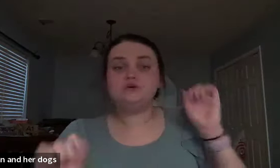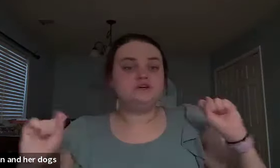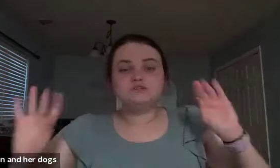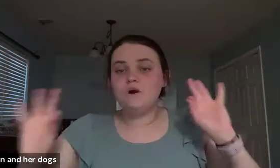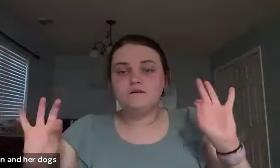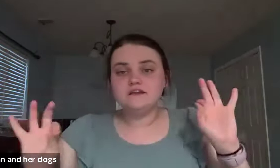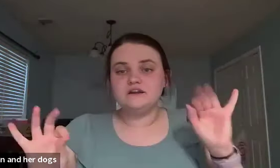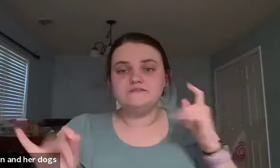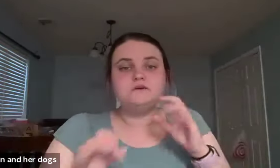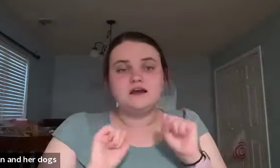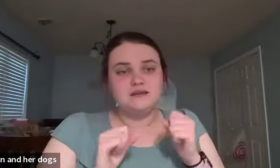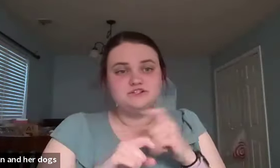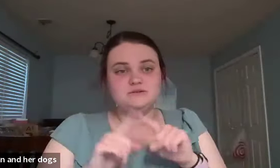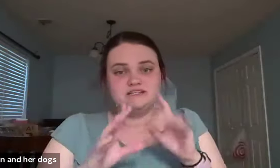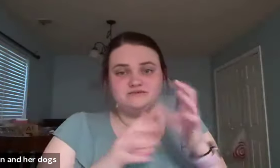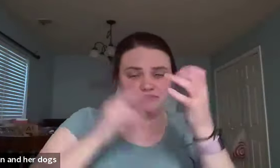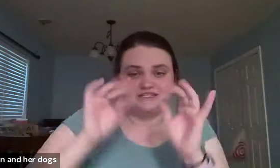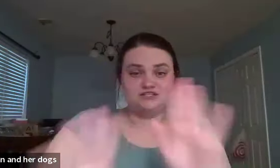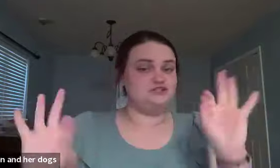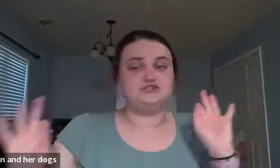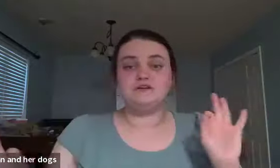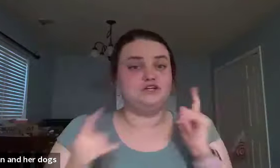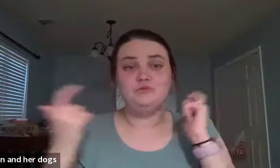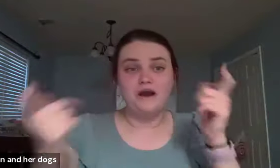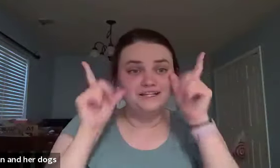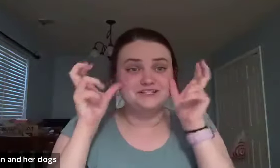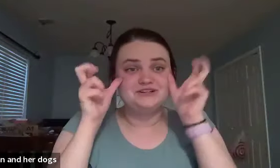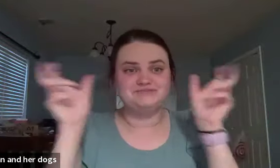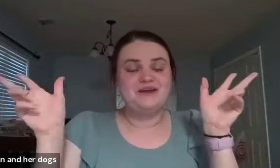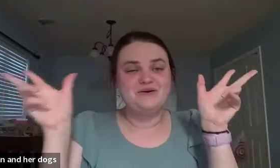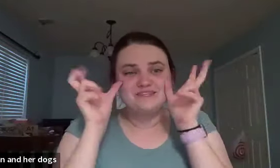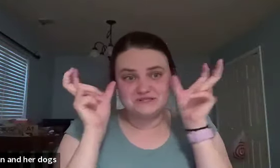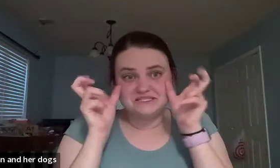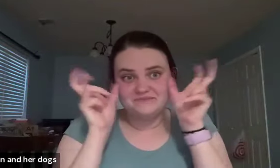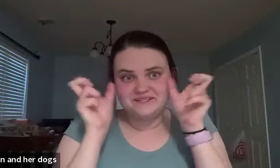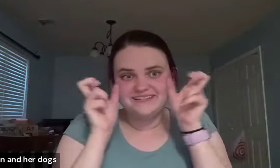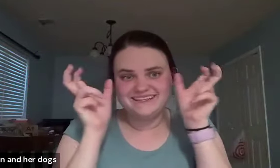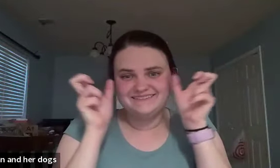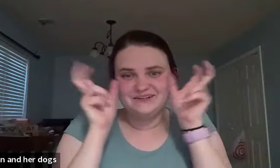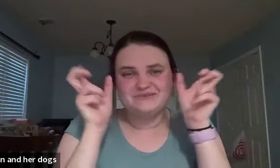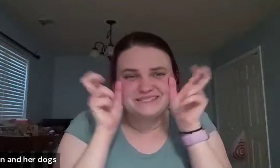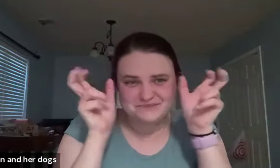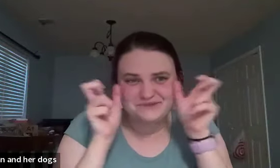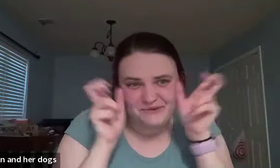No, you were totally good. If you are not able to because of like position, totally good. You watch and you can, this is receptively, you can receptively